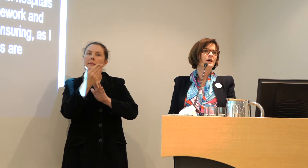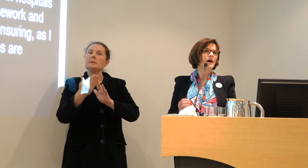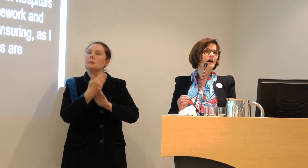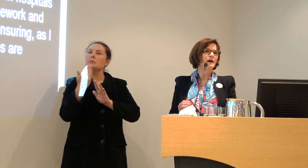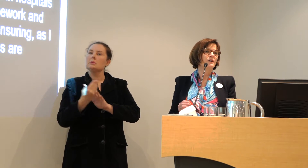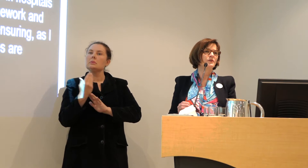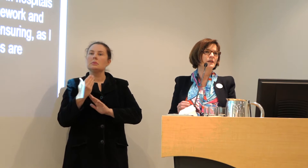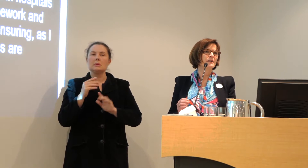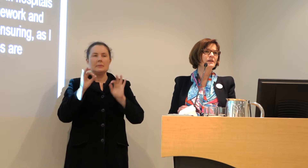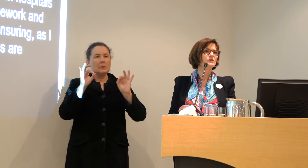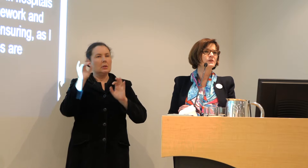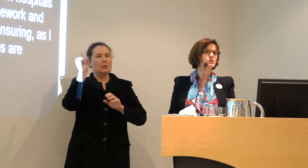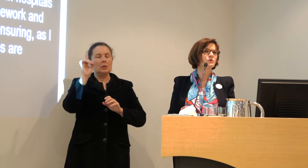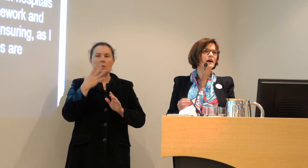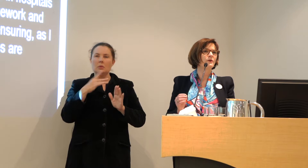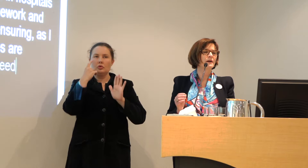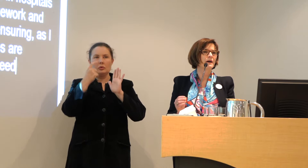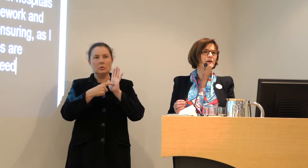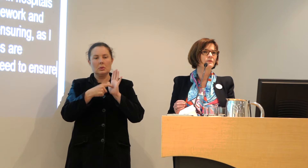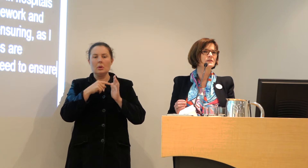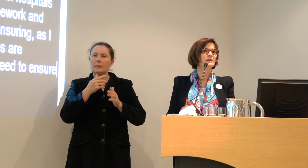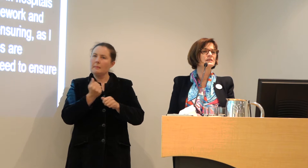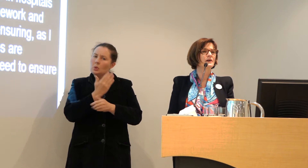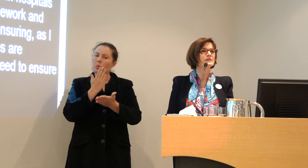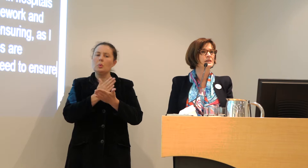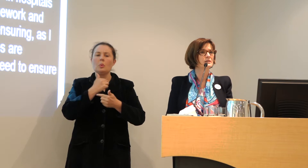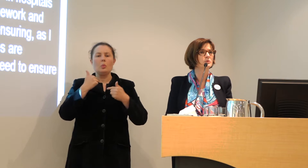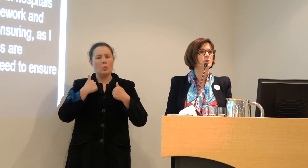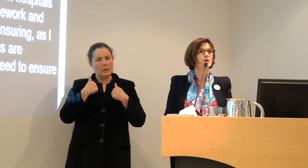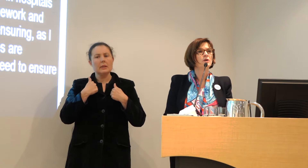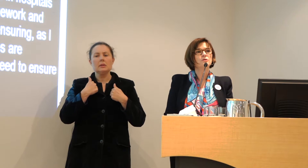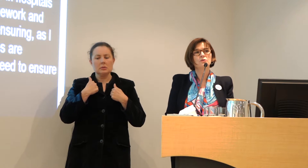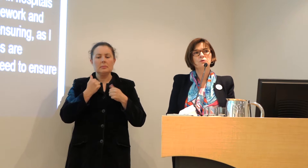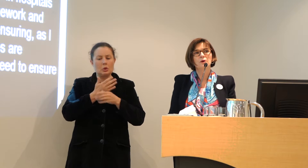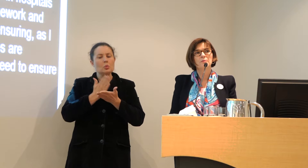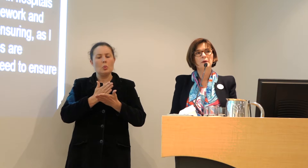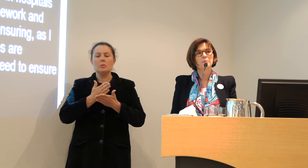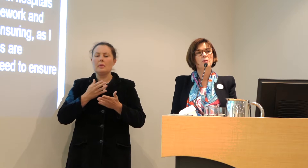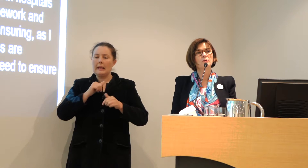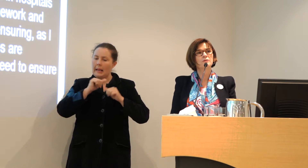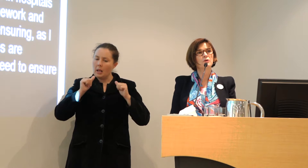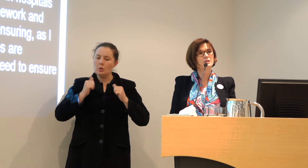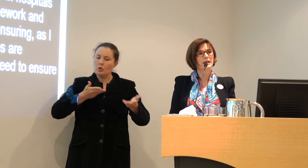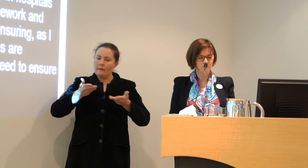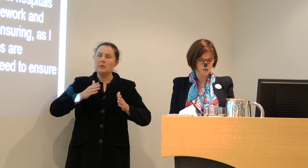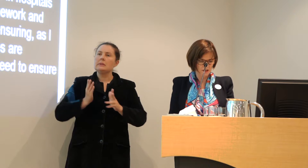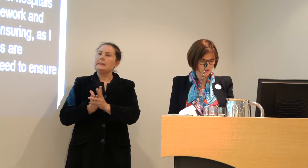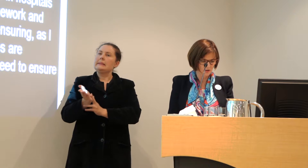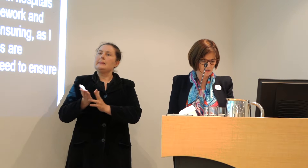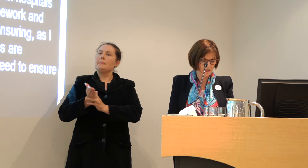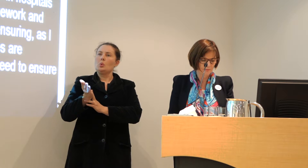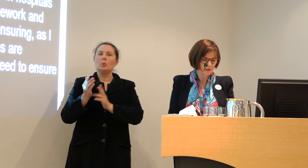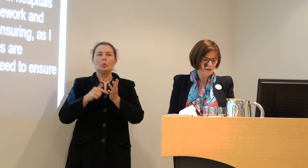noting the need to ensure our facilities are accessible to people whose first language